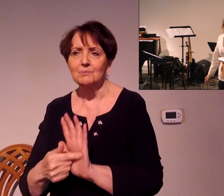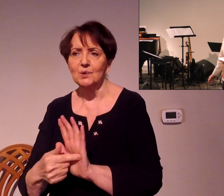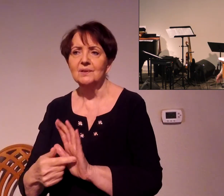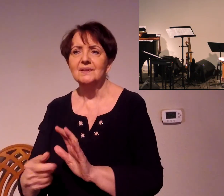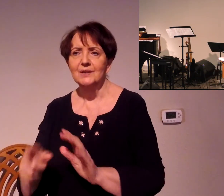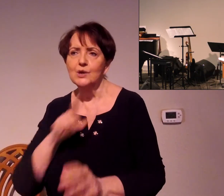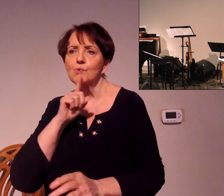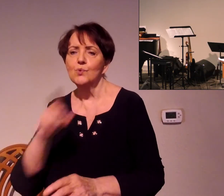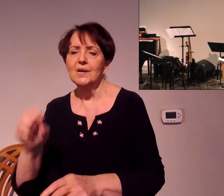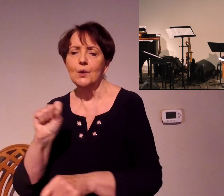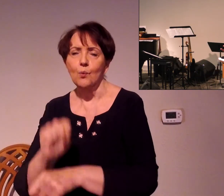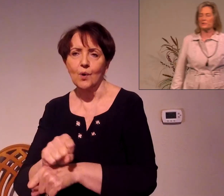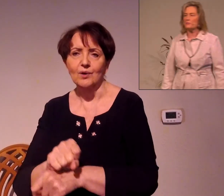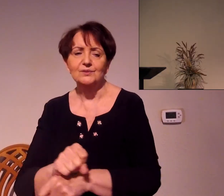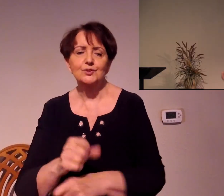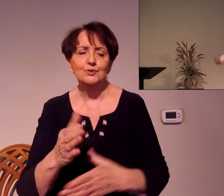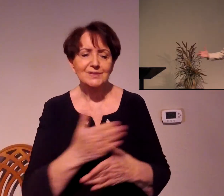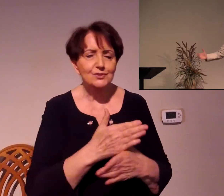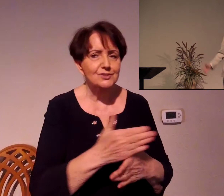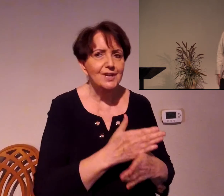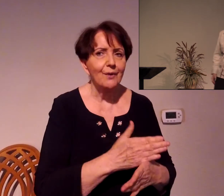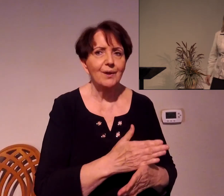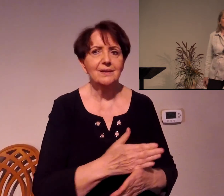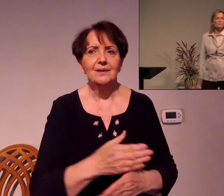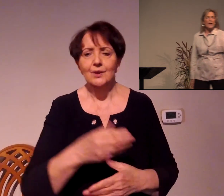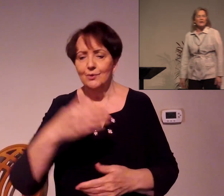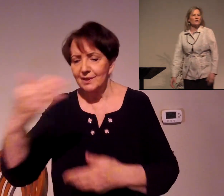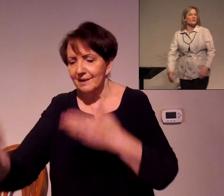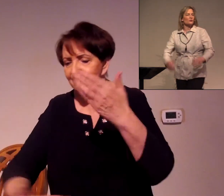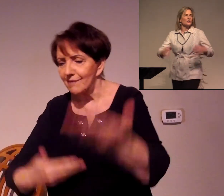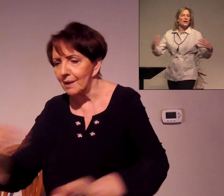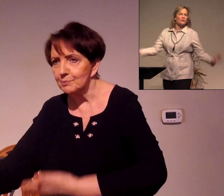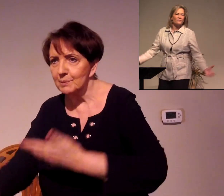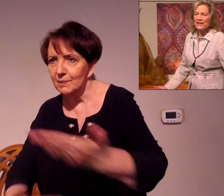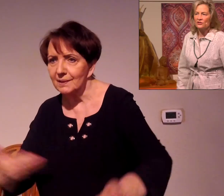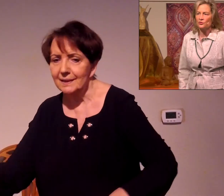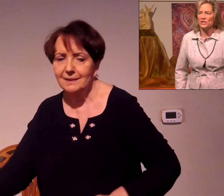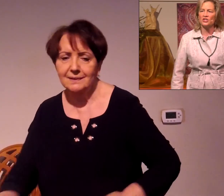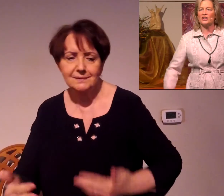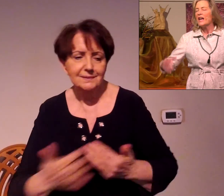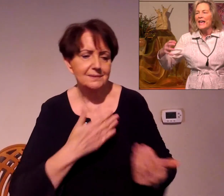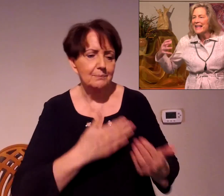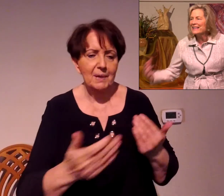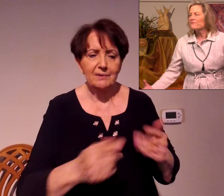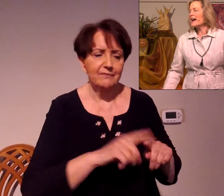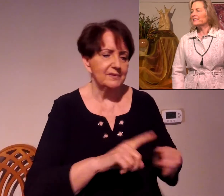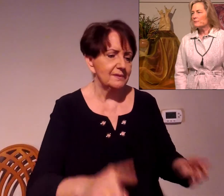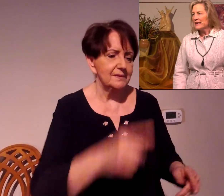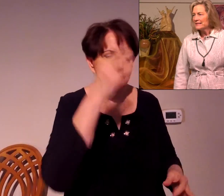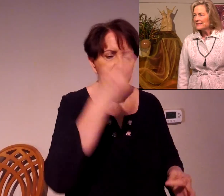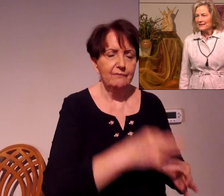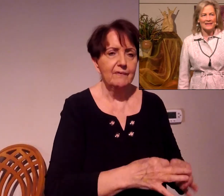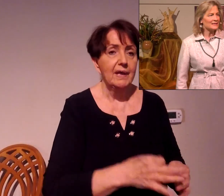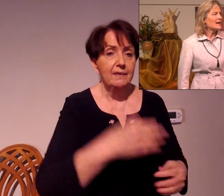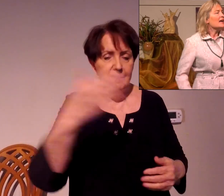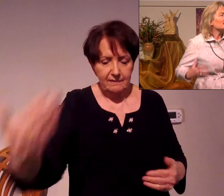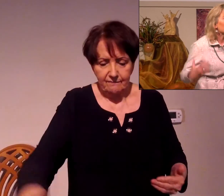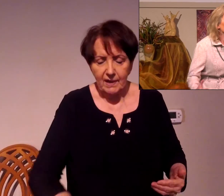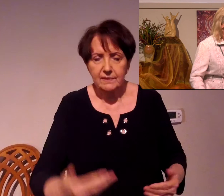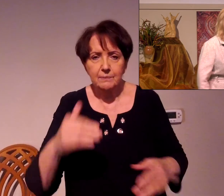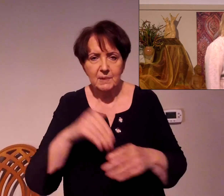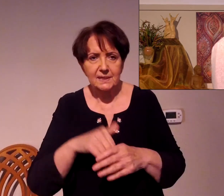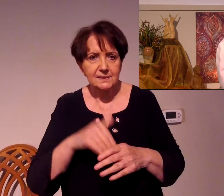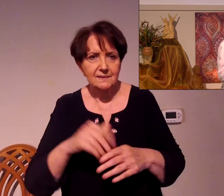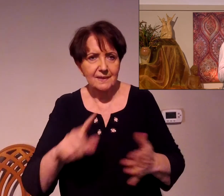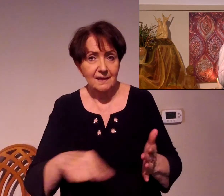it, you get to share it, you get to invite people into it. Doesn't matter if they're in another faith tradition, invite them into this.